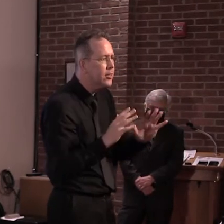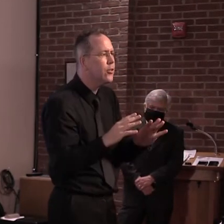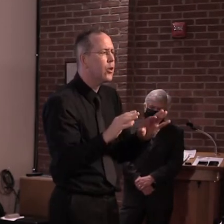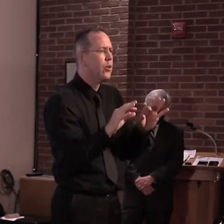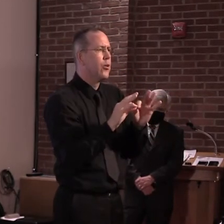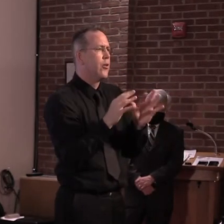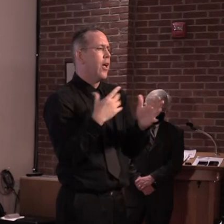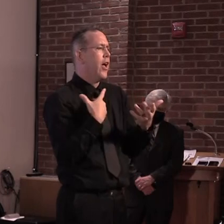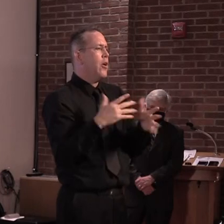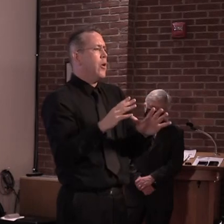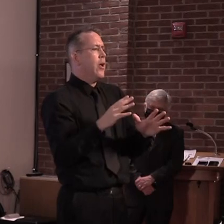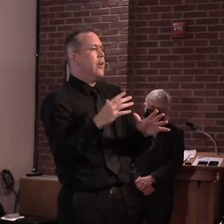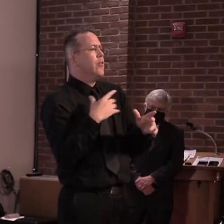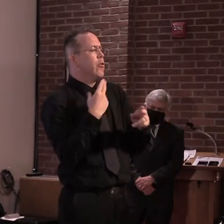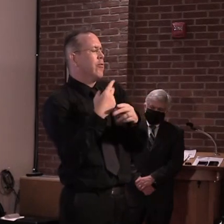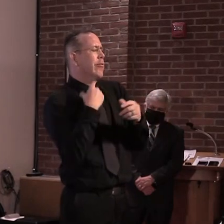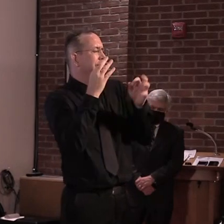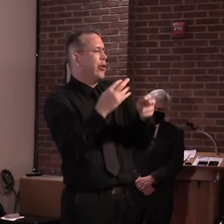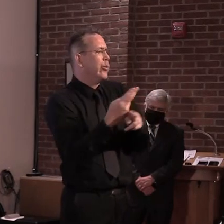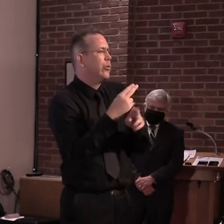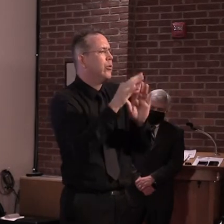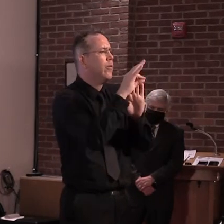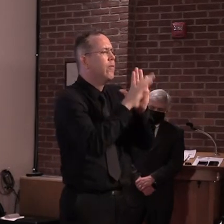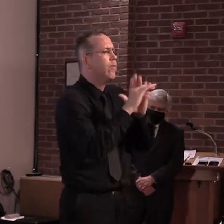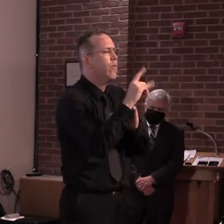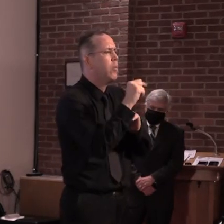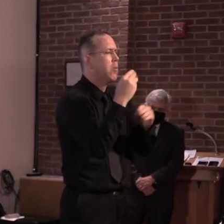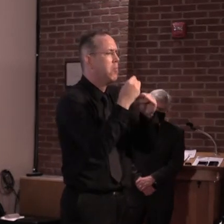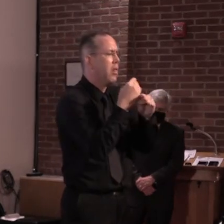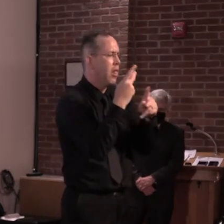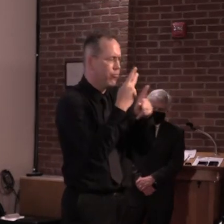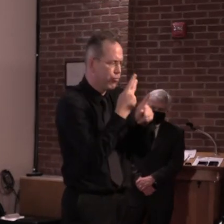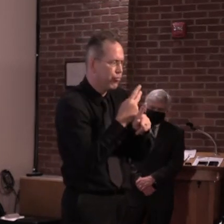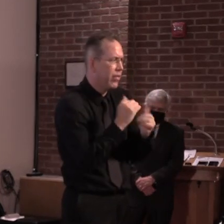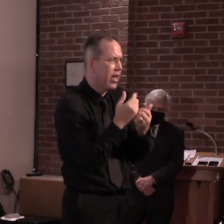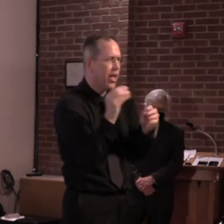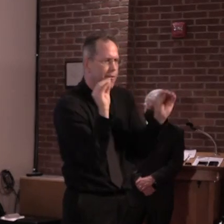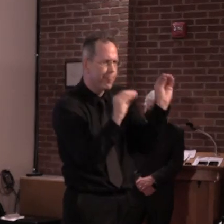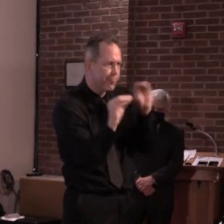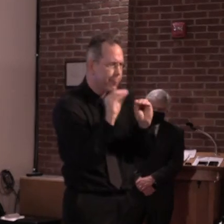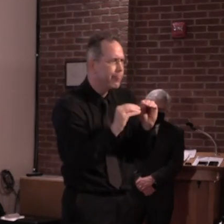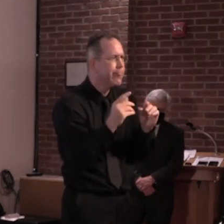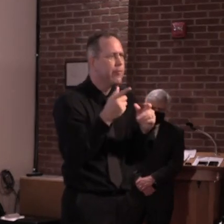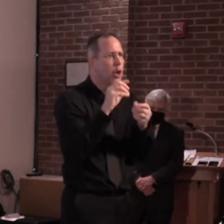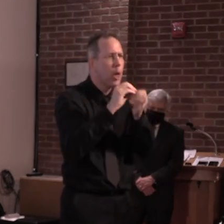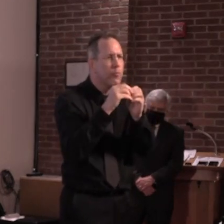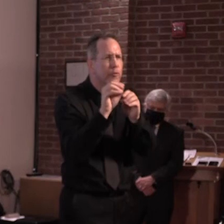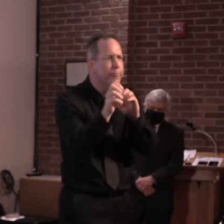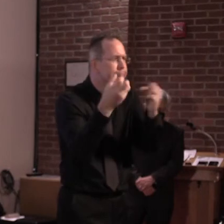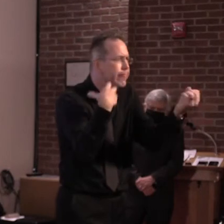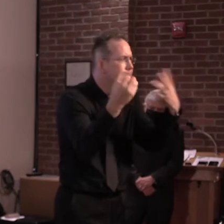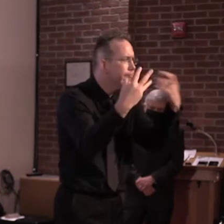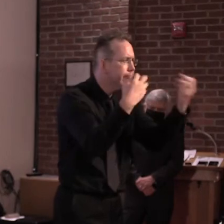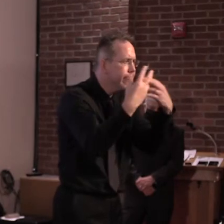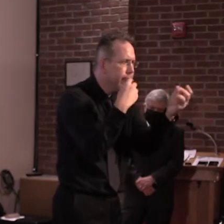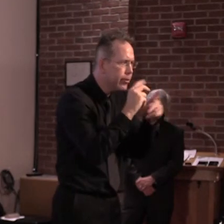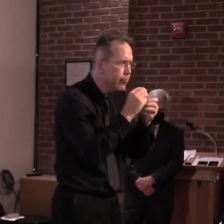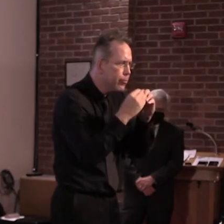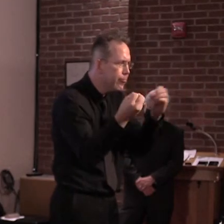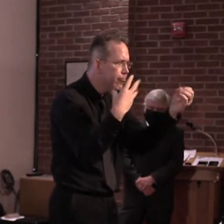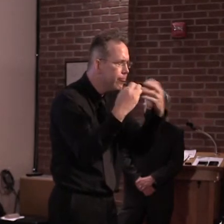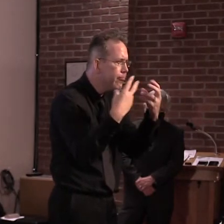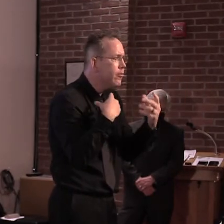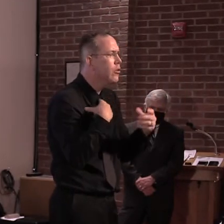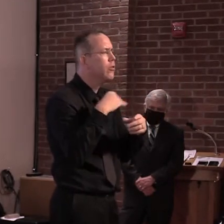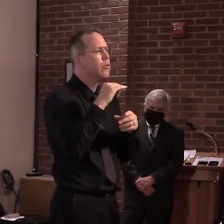around us based on information and data from Johns Hopkins University. So I do encourage others that are interested in learning more about that